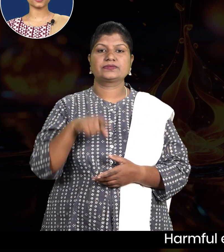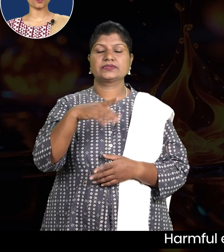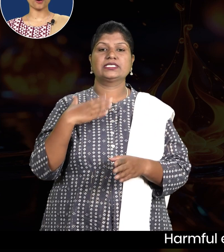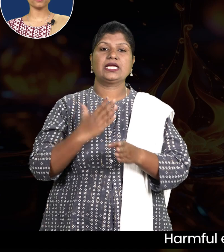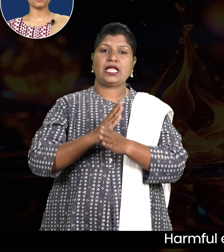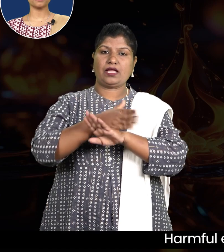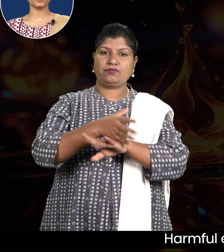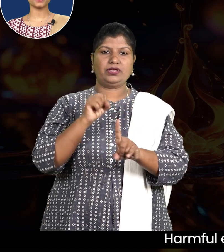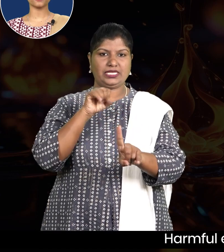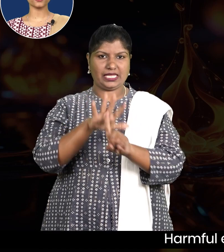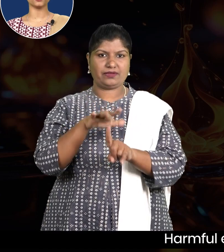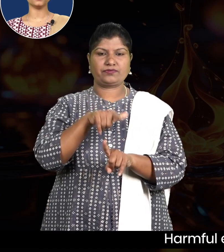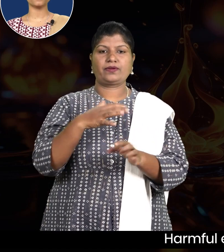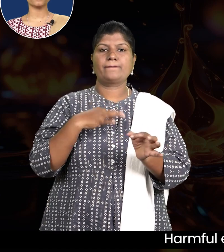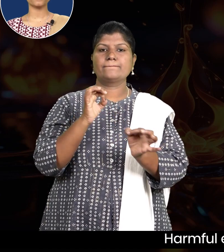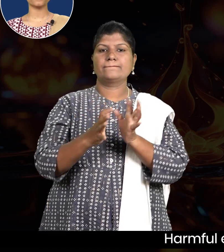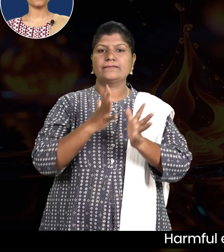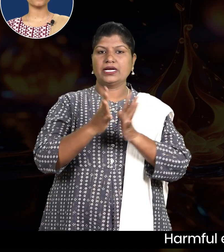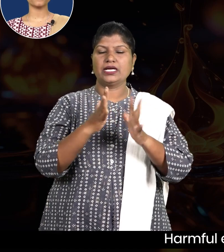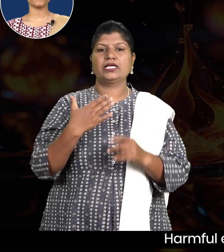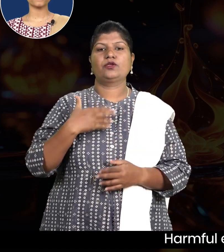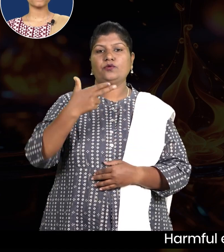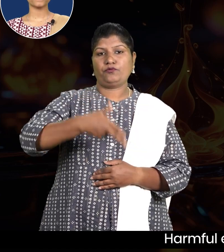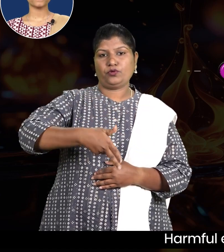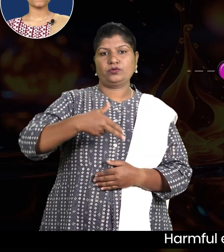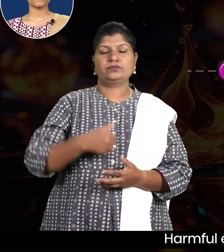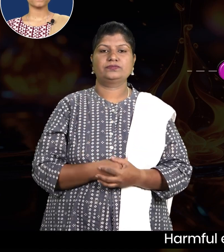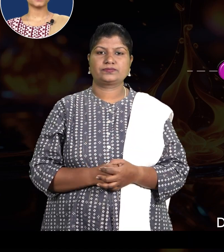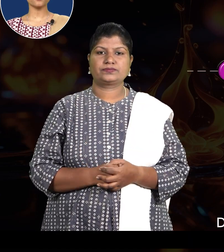Harmful effect of burning fuel.